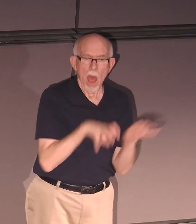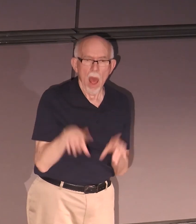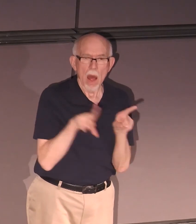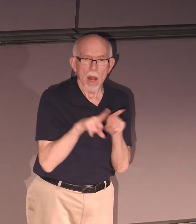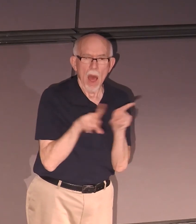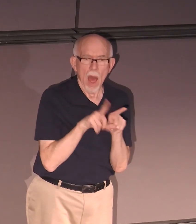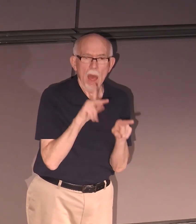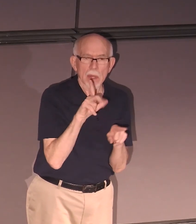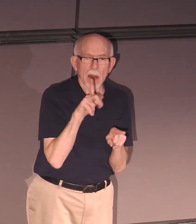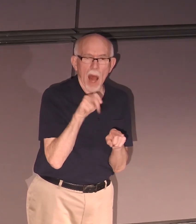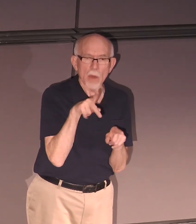thing.